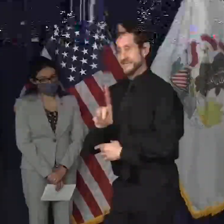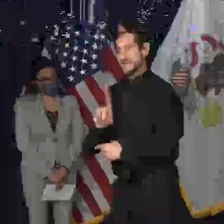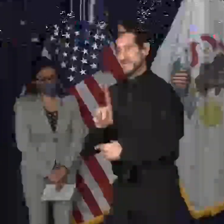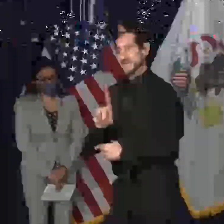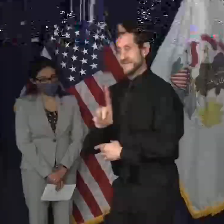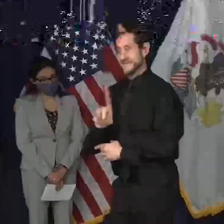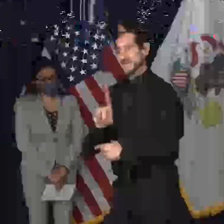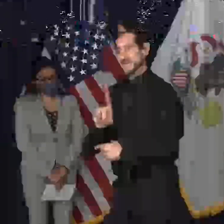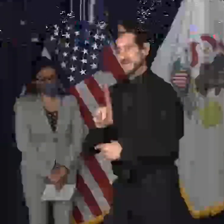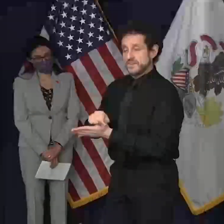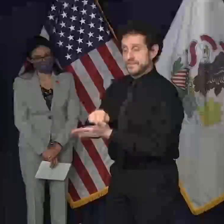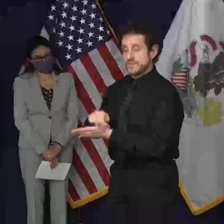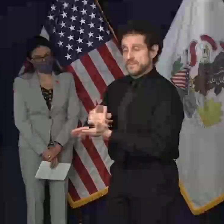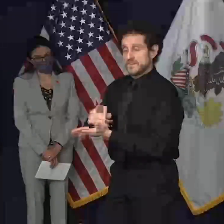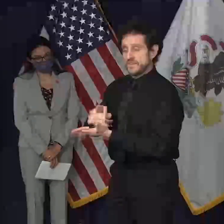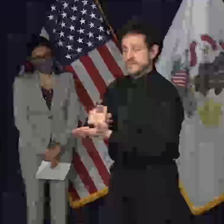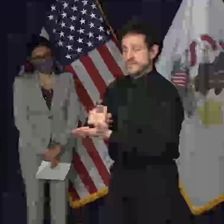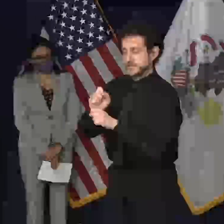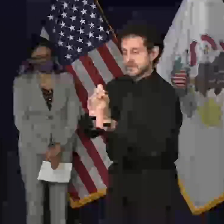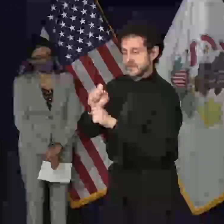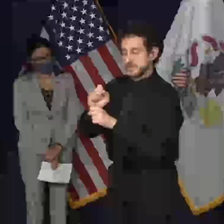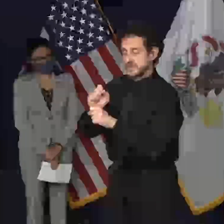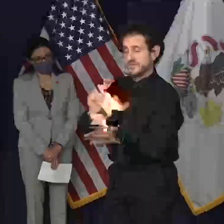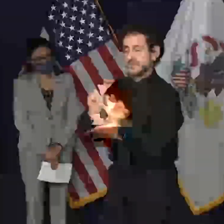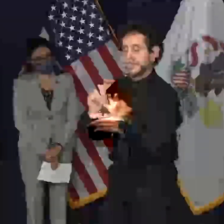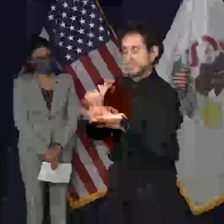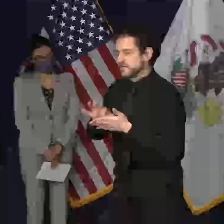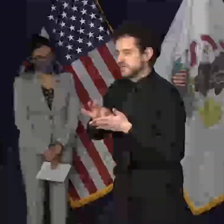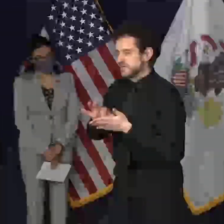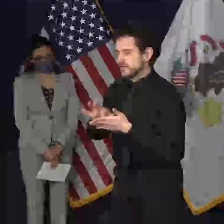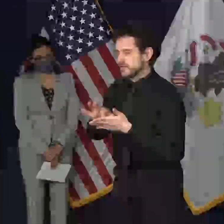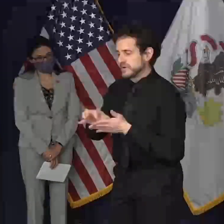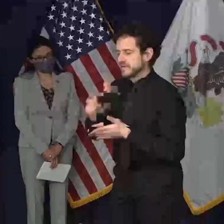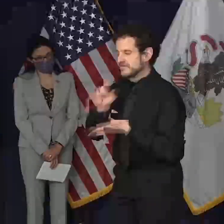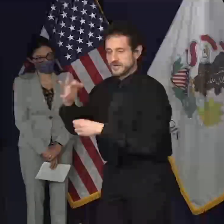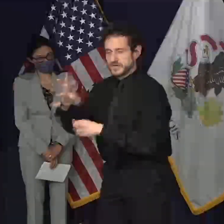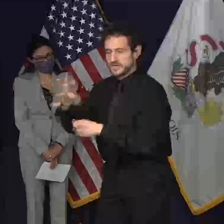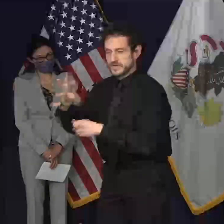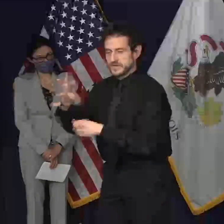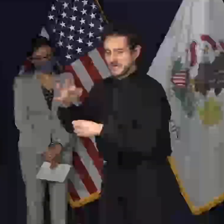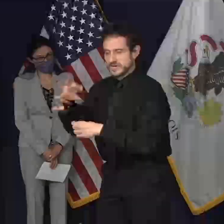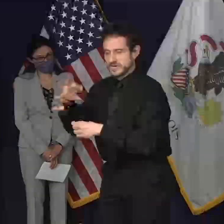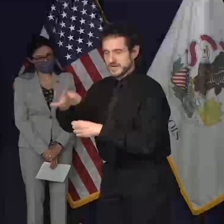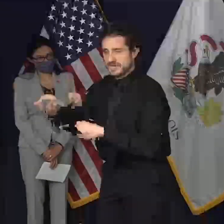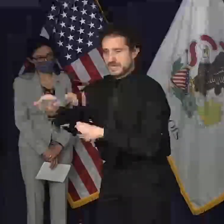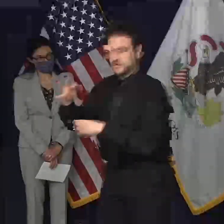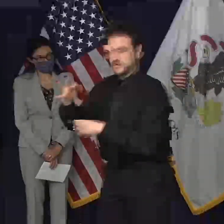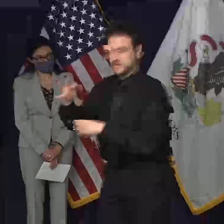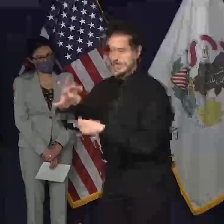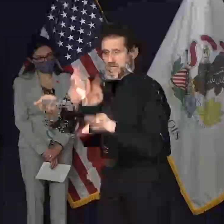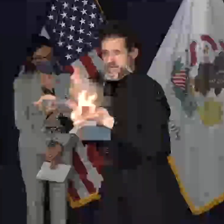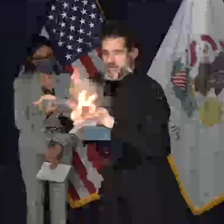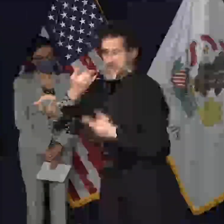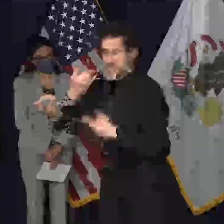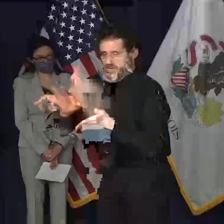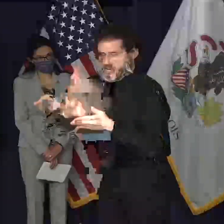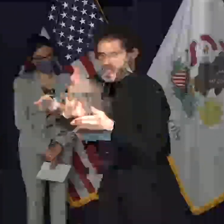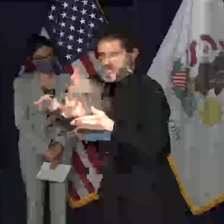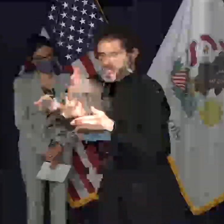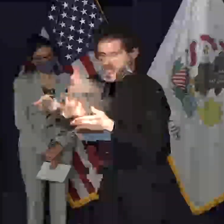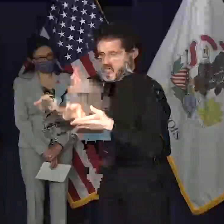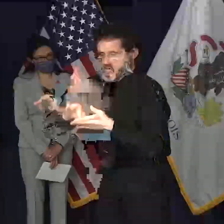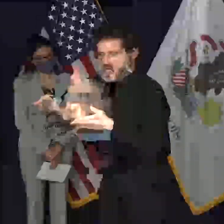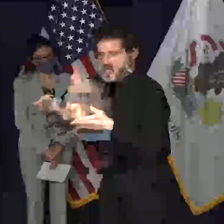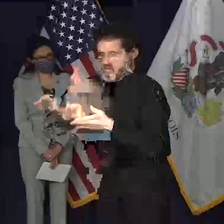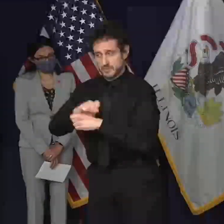comes to their positivity rate. Is that a better way to determine the rate in the general public? Again, I think Governor